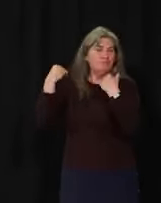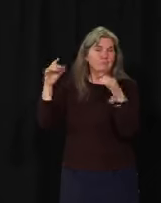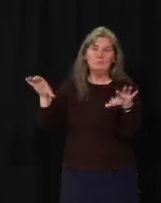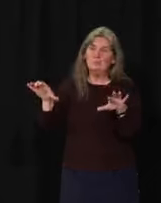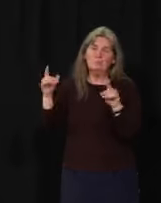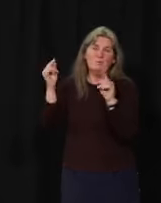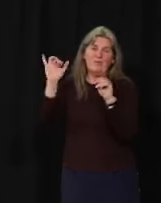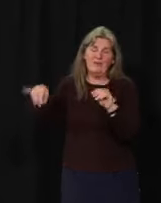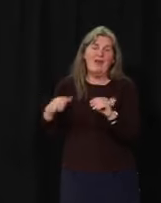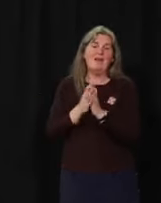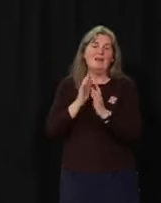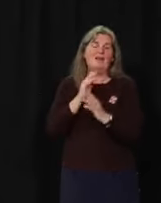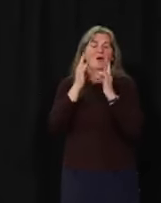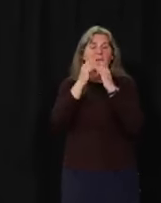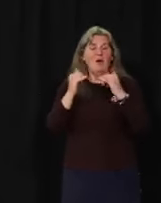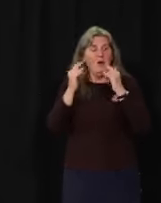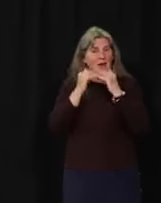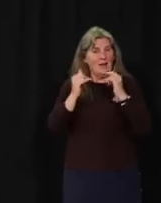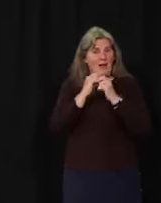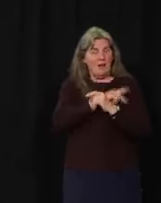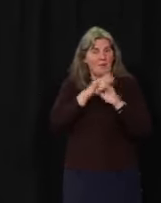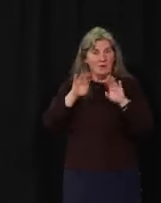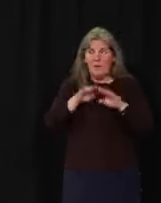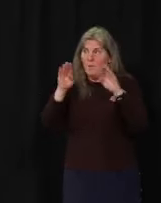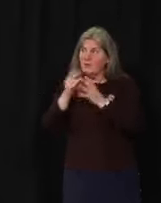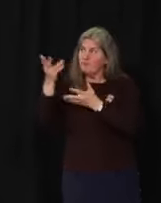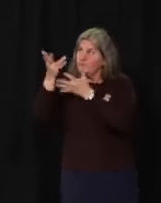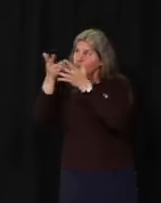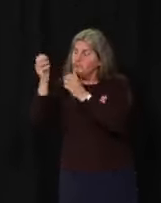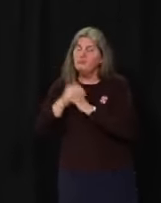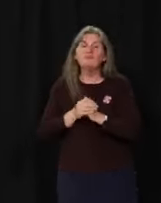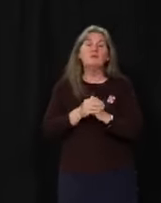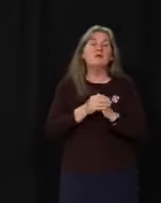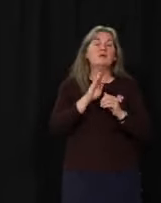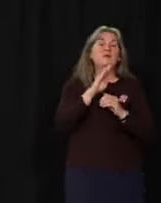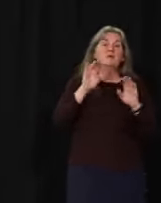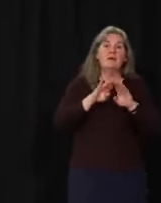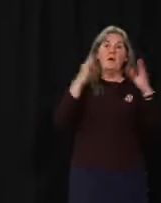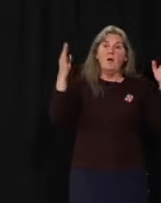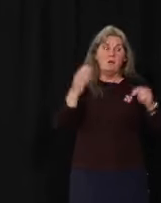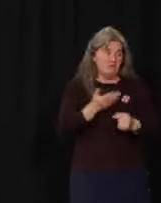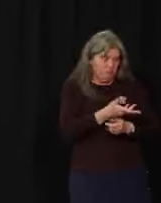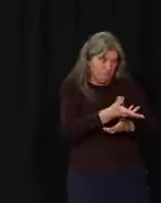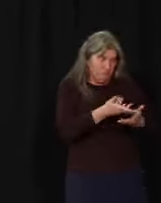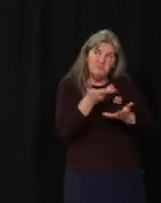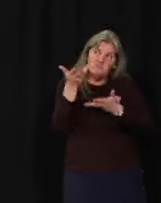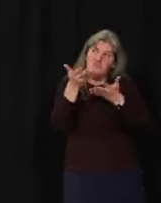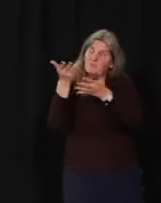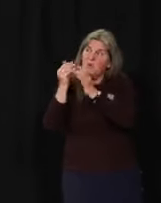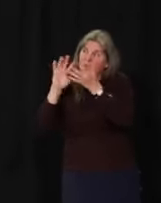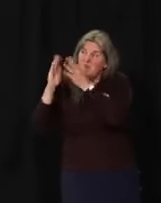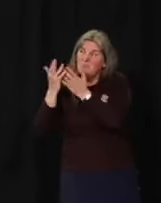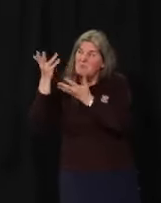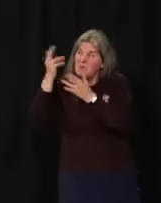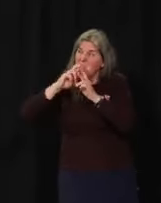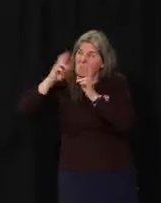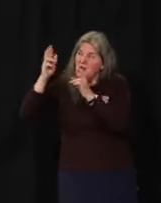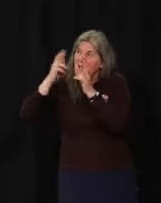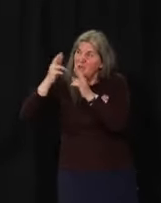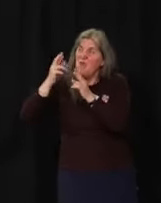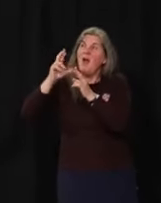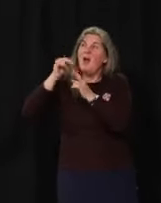moving forward through British Columbia and then into other jurisdictions in Canada. We need to make sure that our community partners are ready for